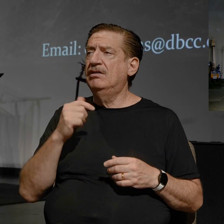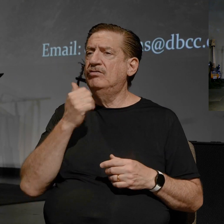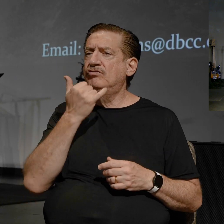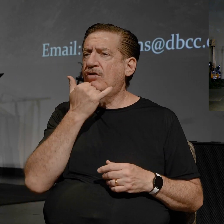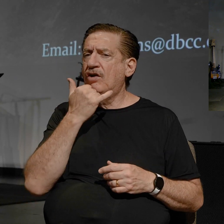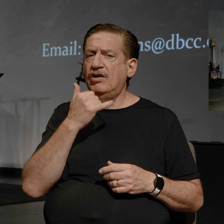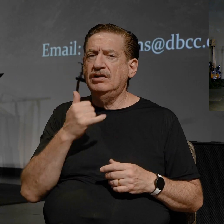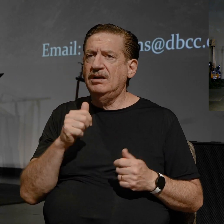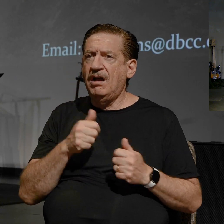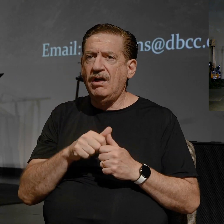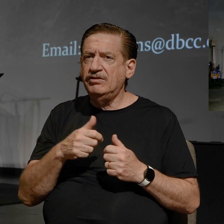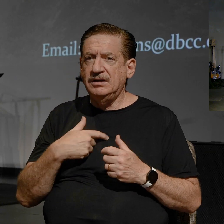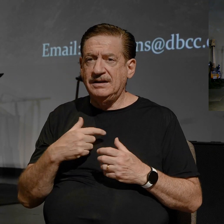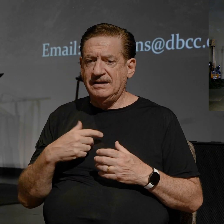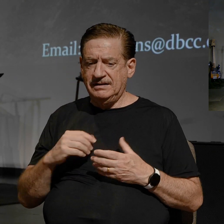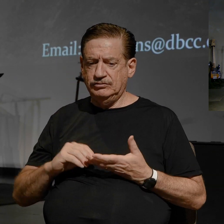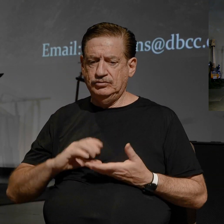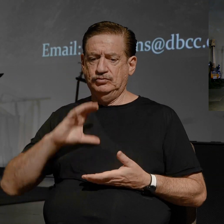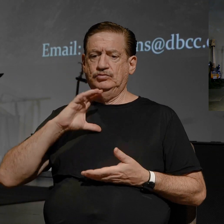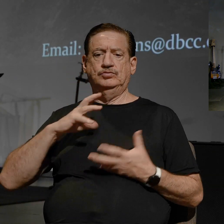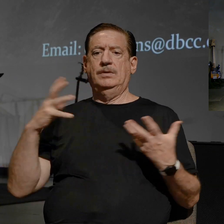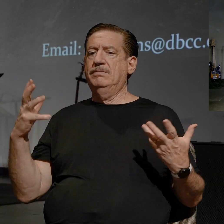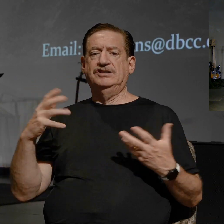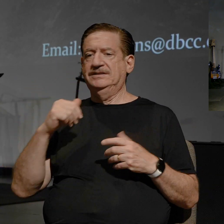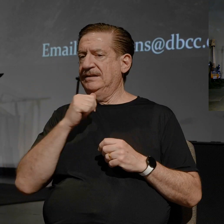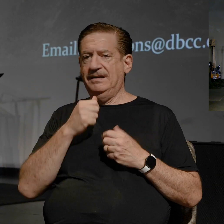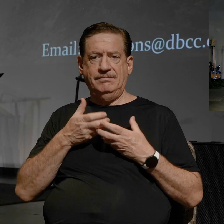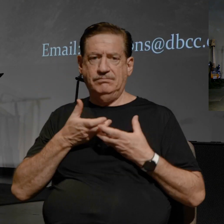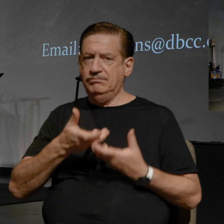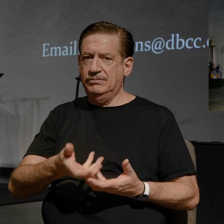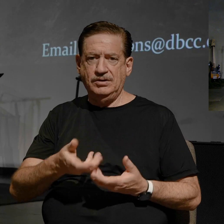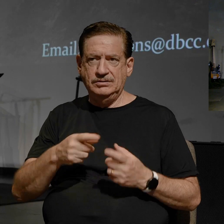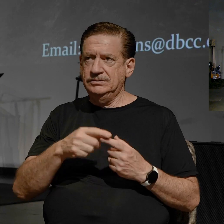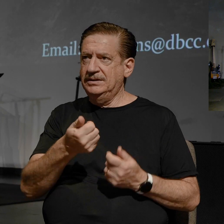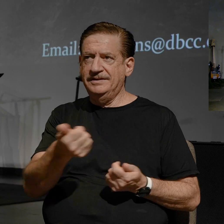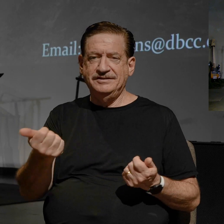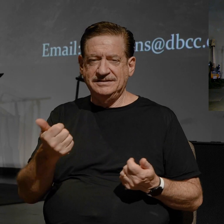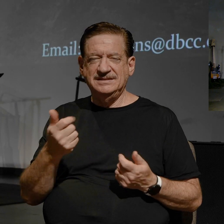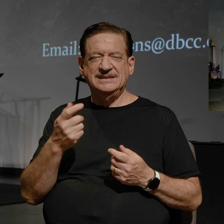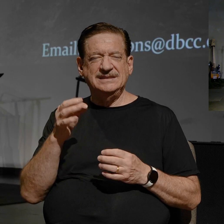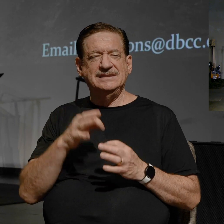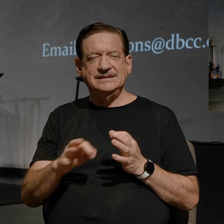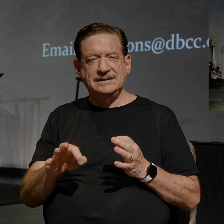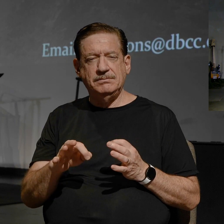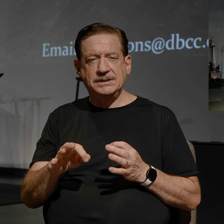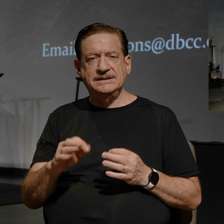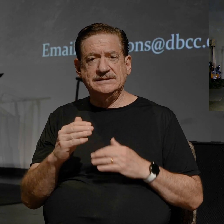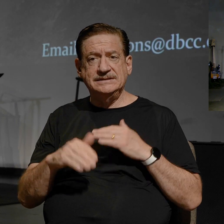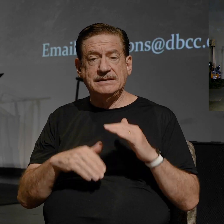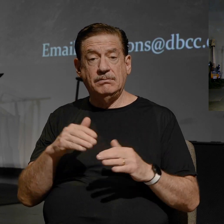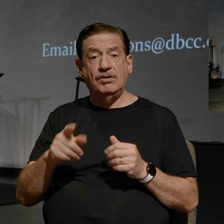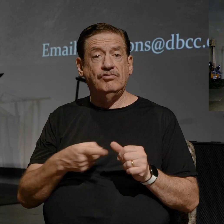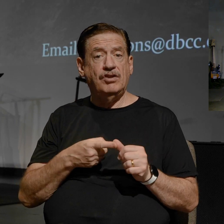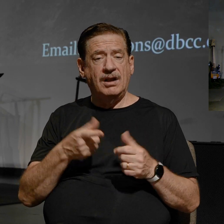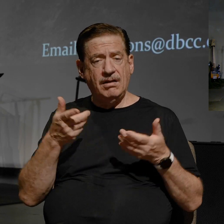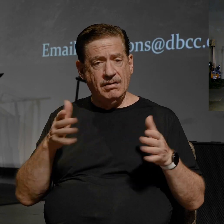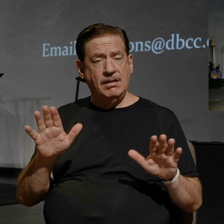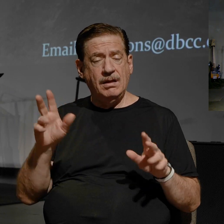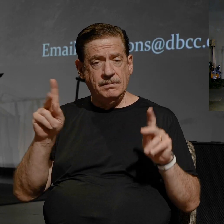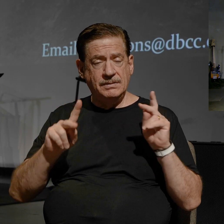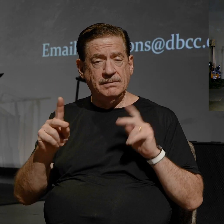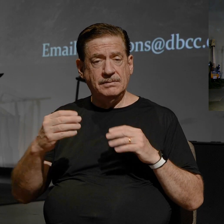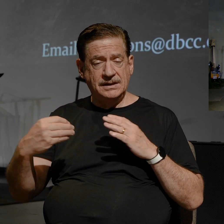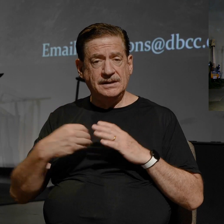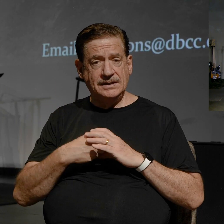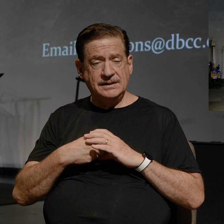the glass that fills up too much, and we haven't really let any out yet. So just a couple real simple steps. The first one is you have to allow people in.